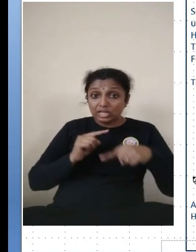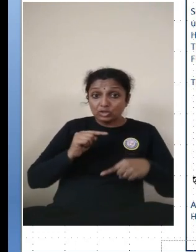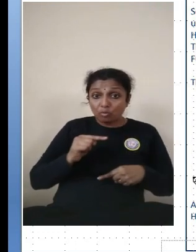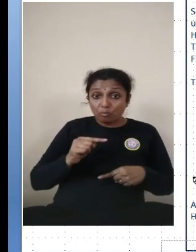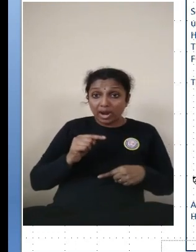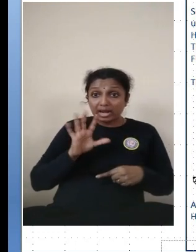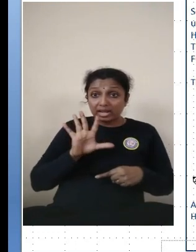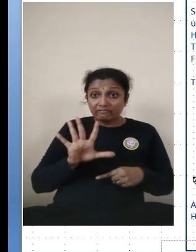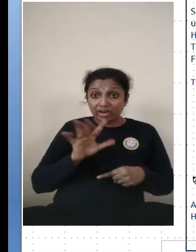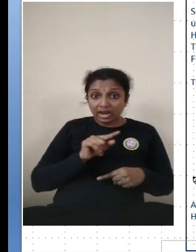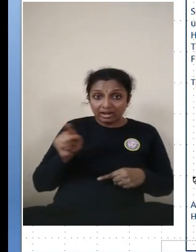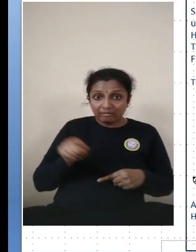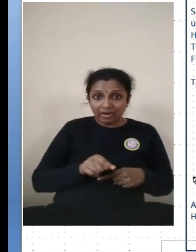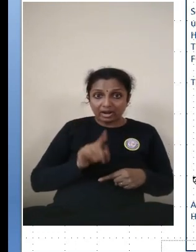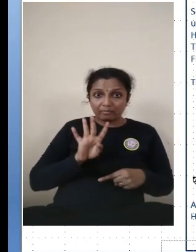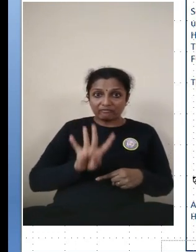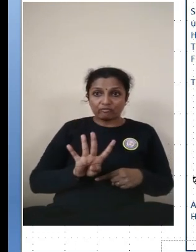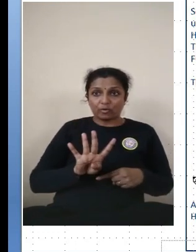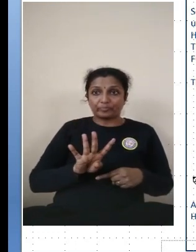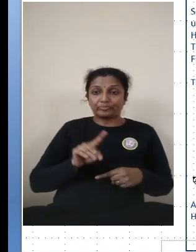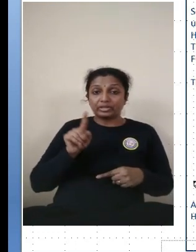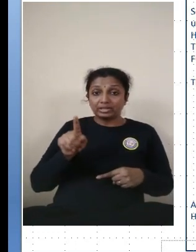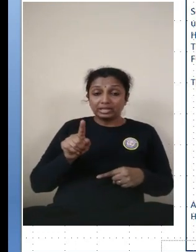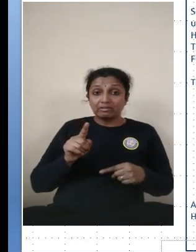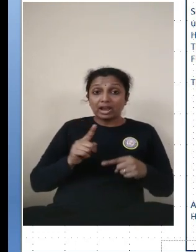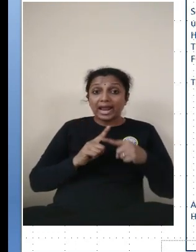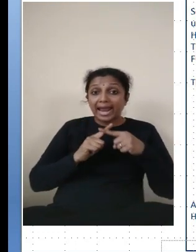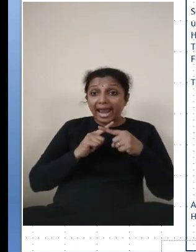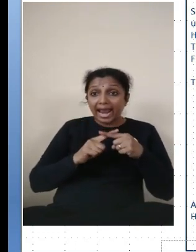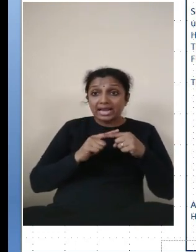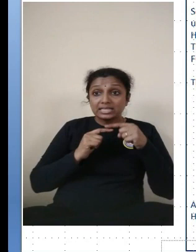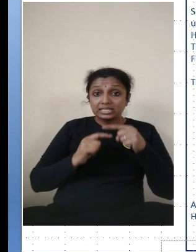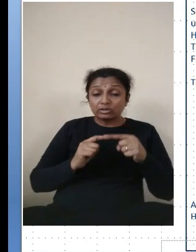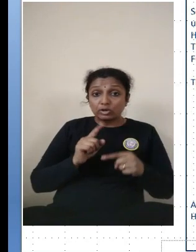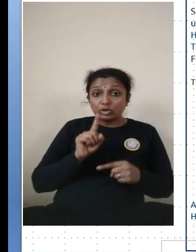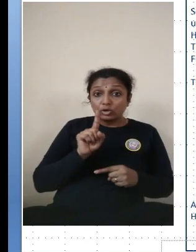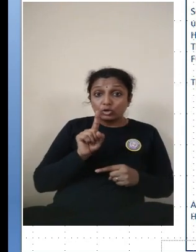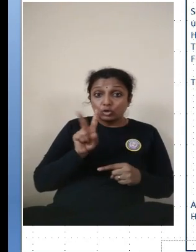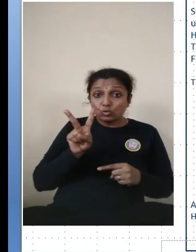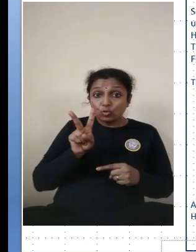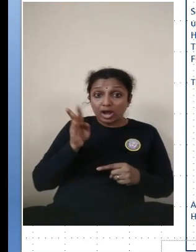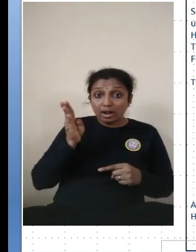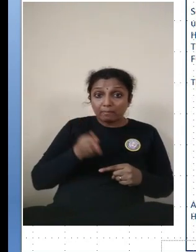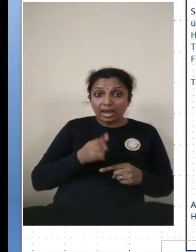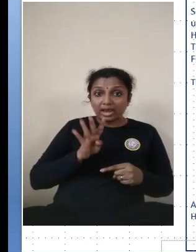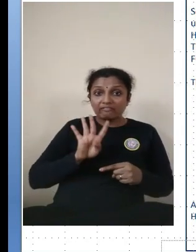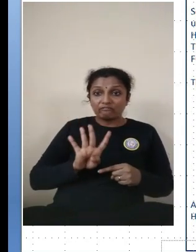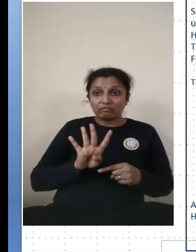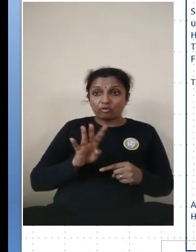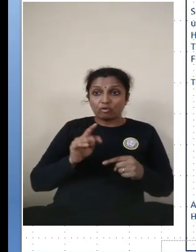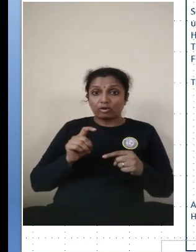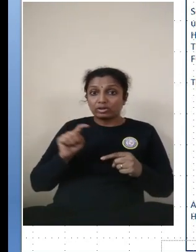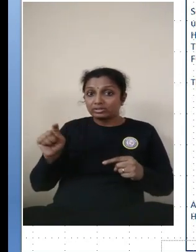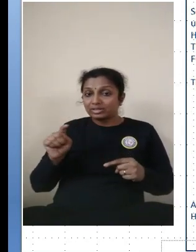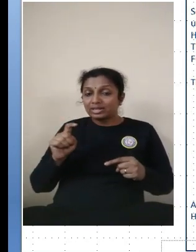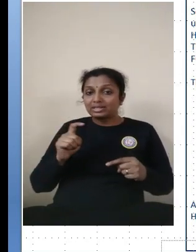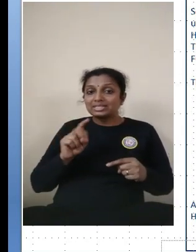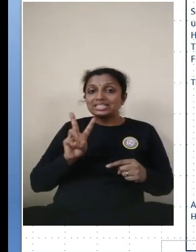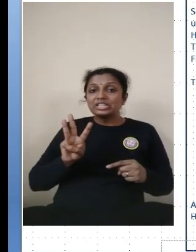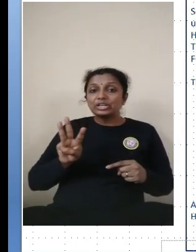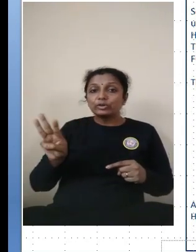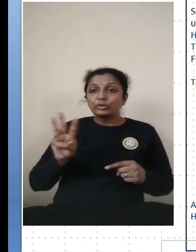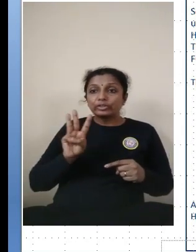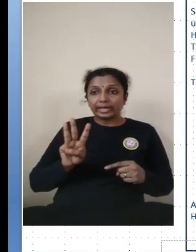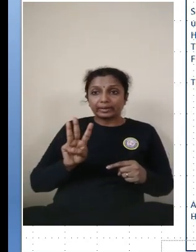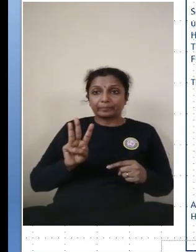get 7 plus minus 5 divided by 4. That means 1 root is 7 plus 5